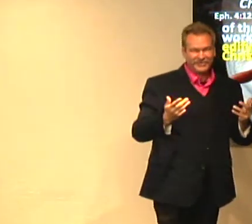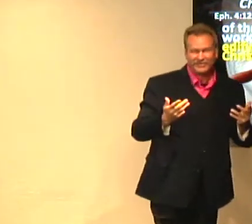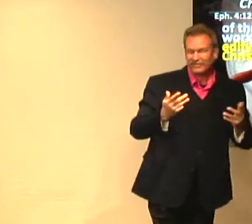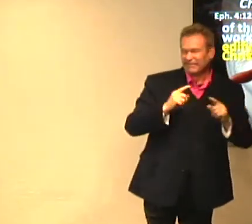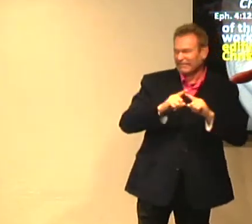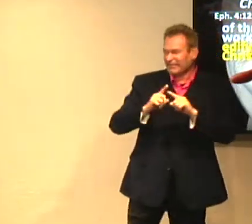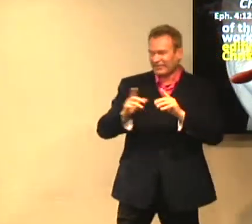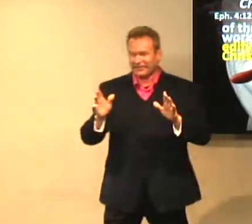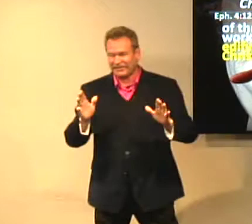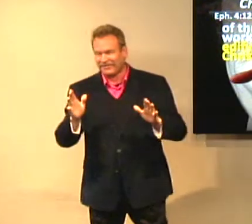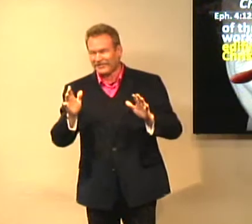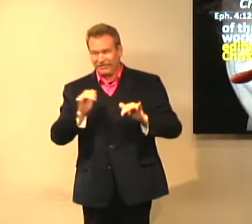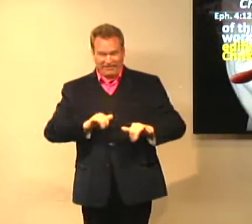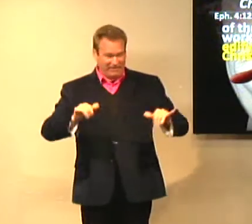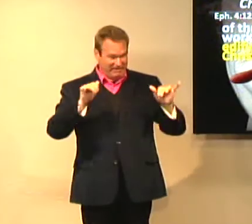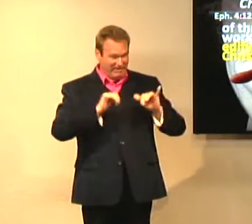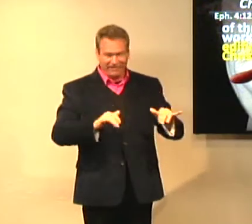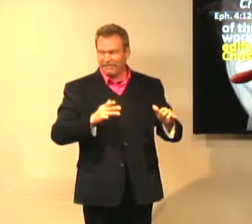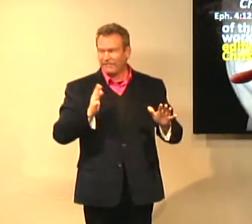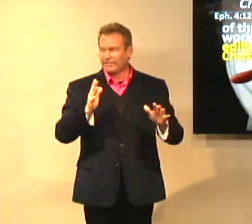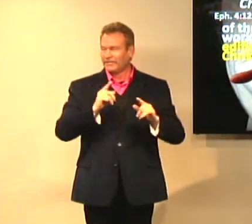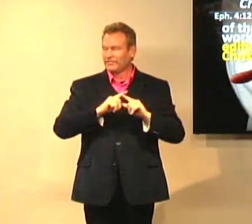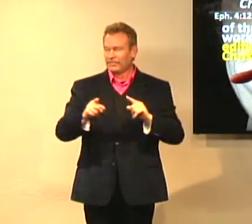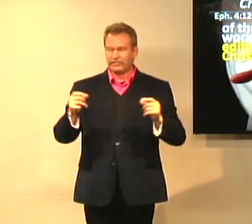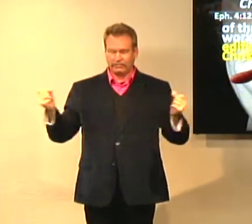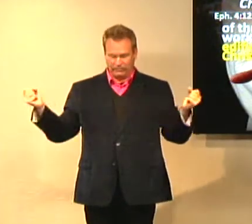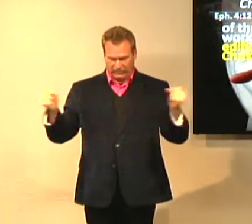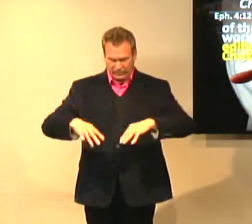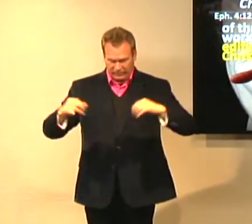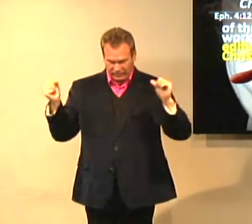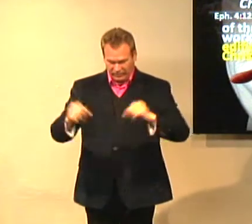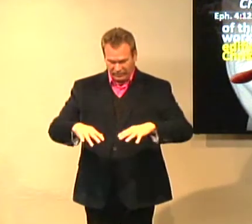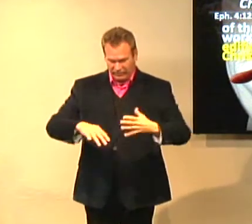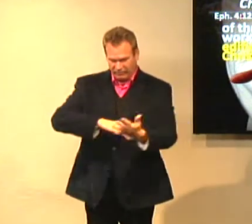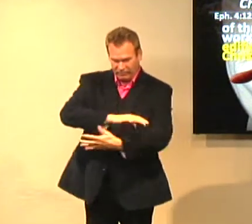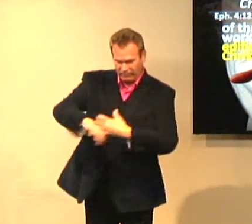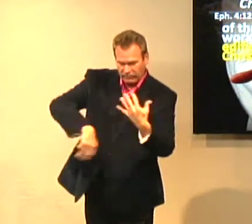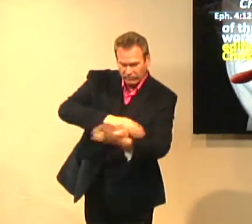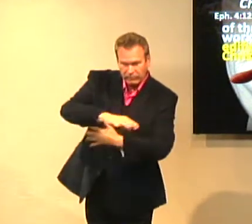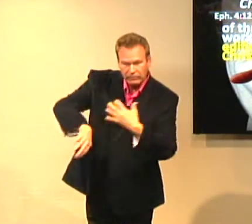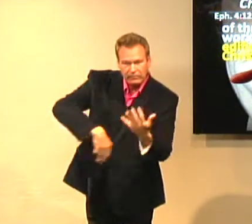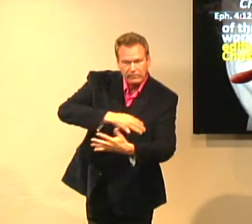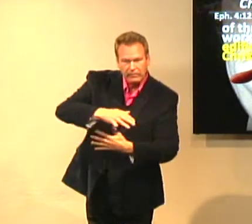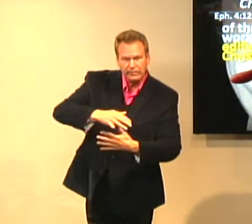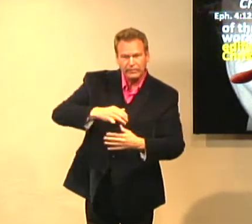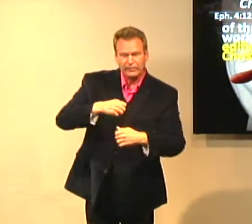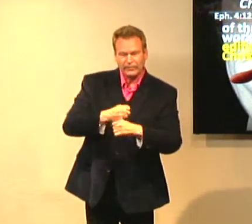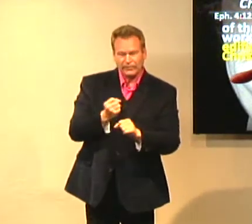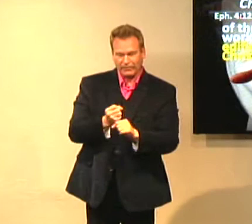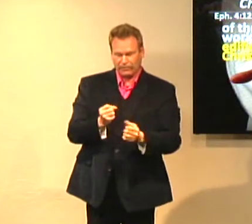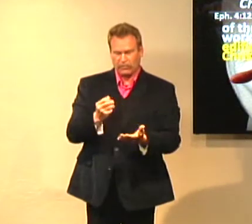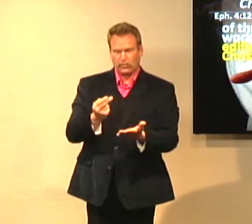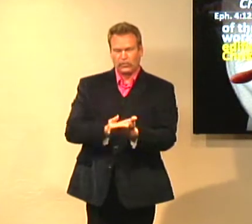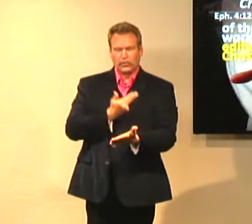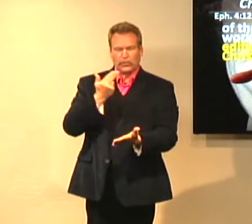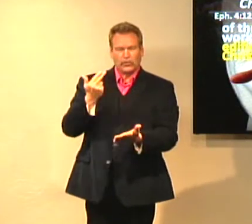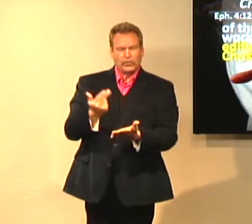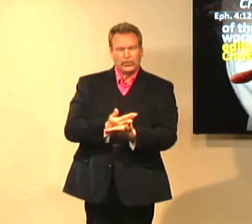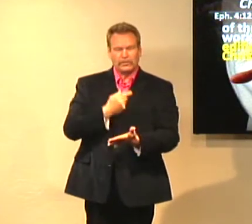carrots, but all by themselves. It's always the same. But with everybody adding what they had, it made